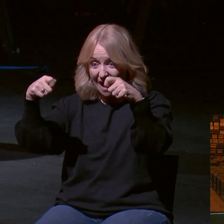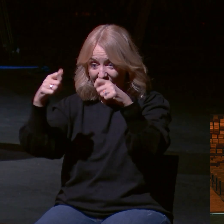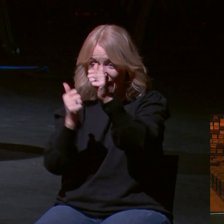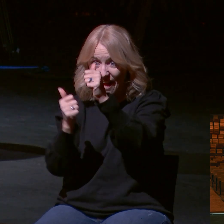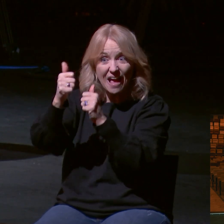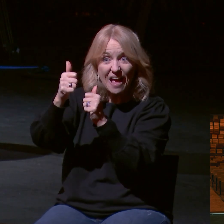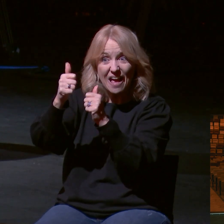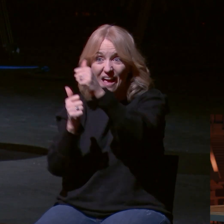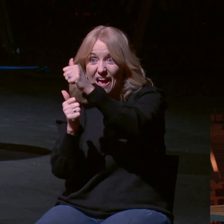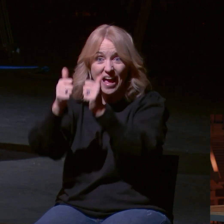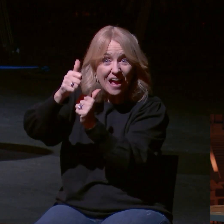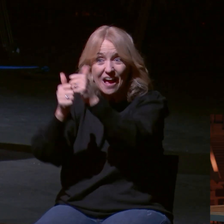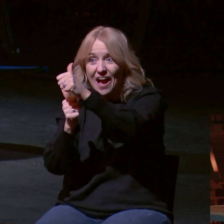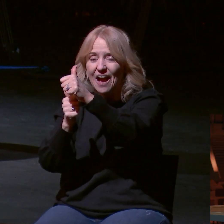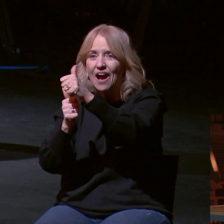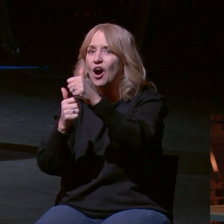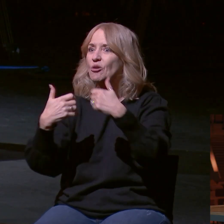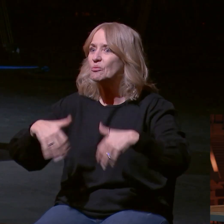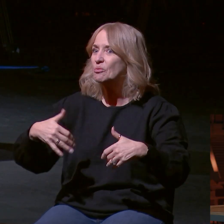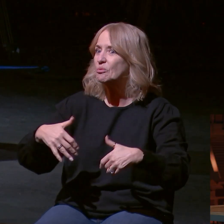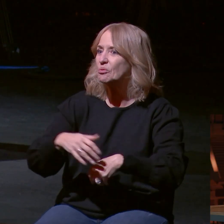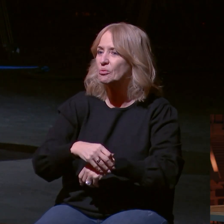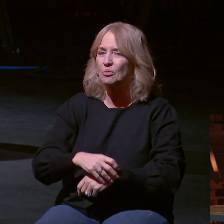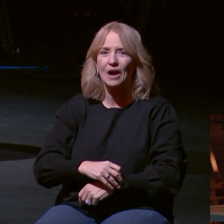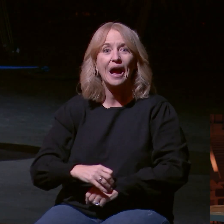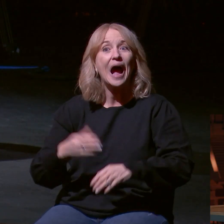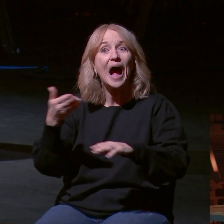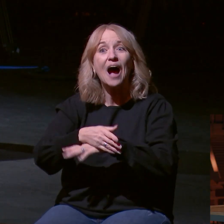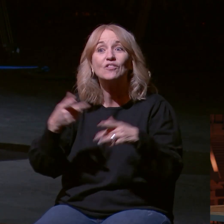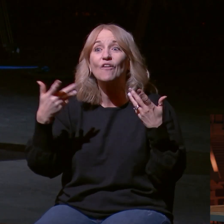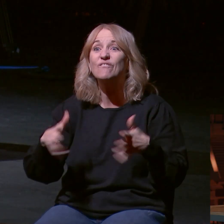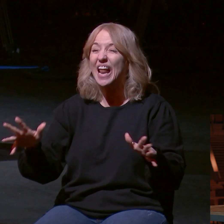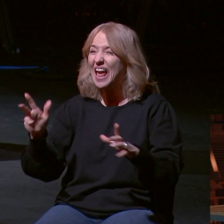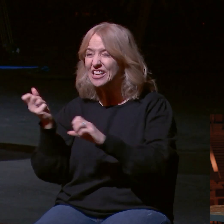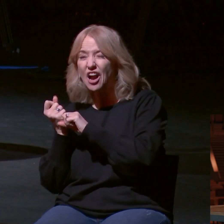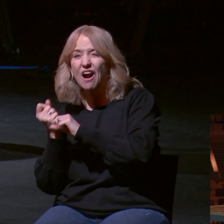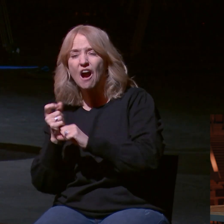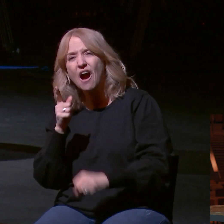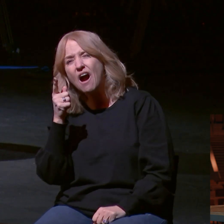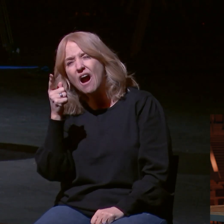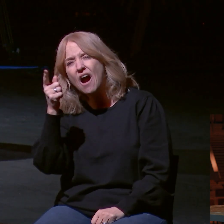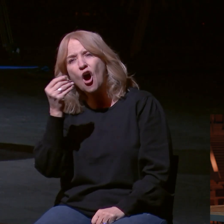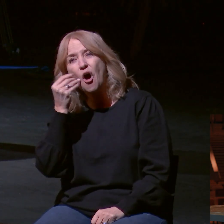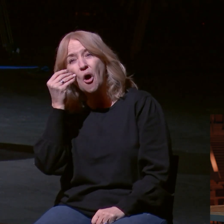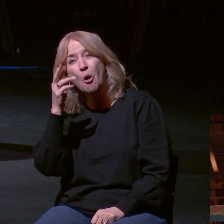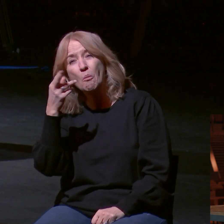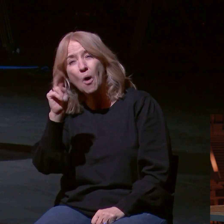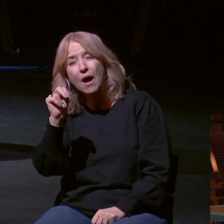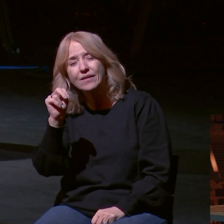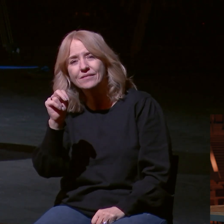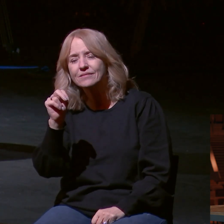dropped pop-up again. Then, after Freese's game-winning home run, again, I thought, never mind, pop-up erased from